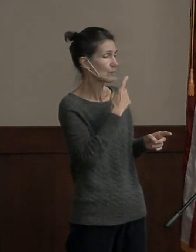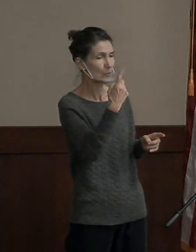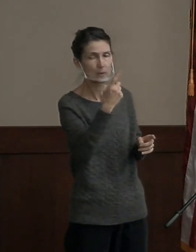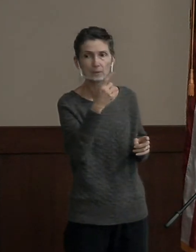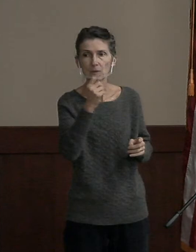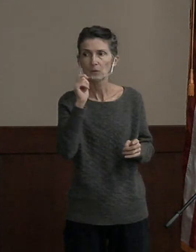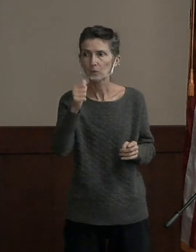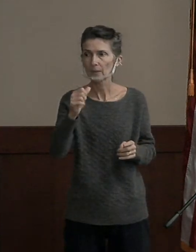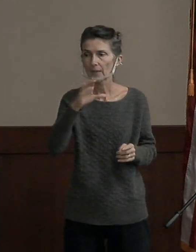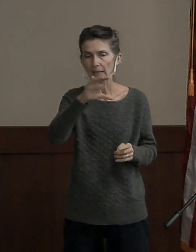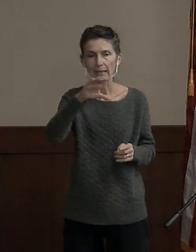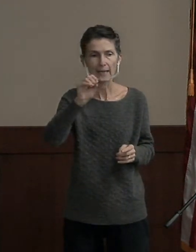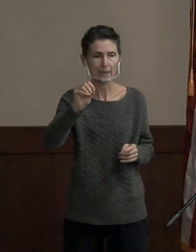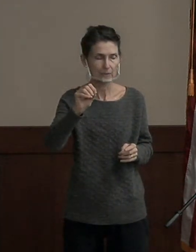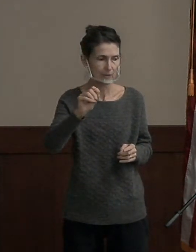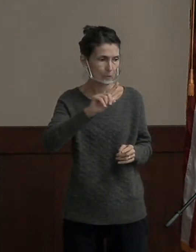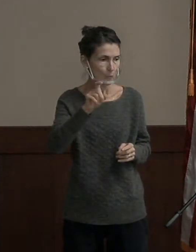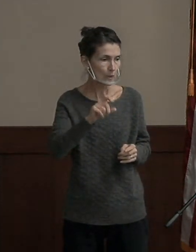quick county question.